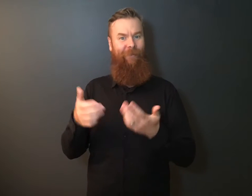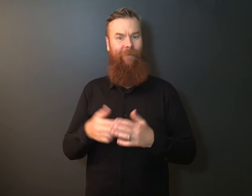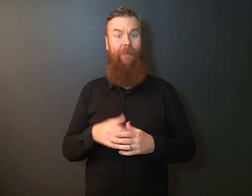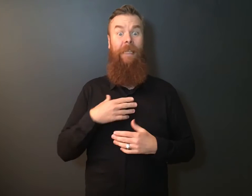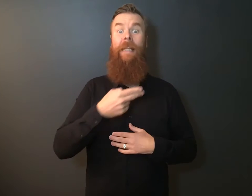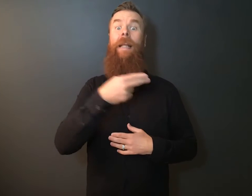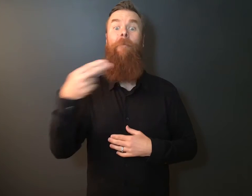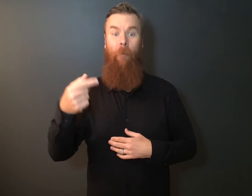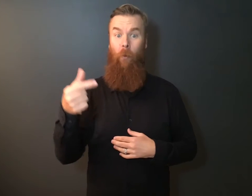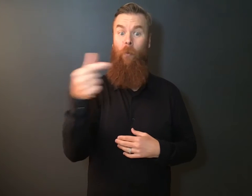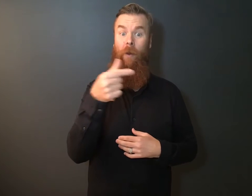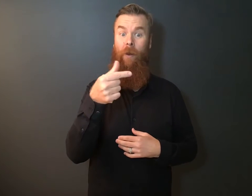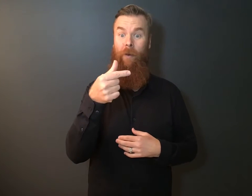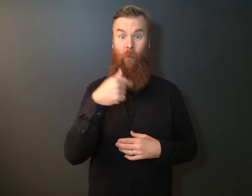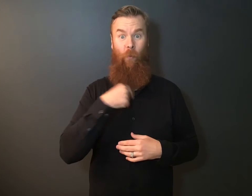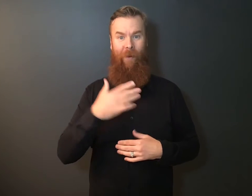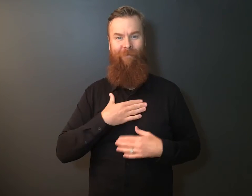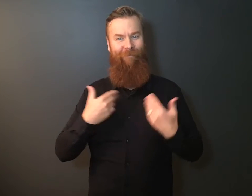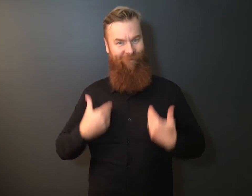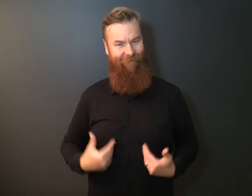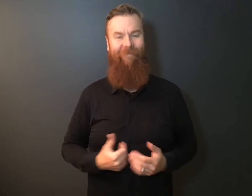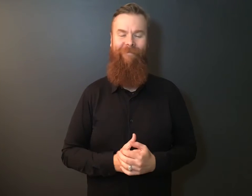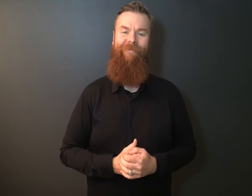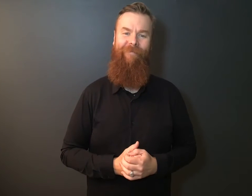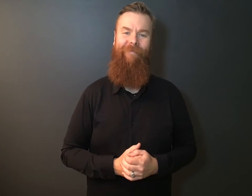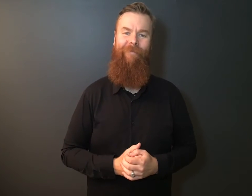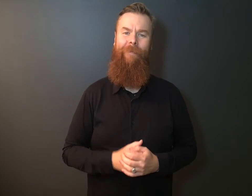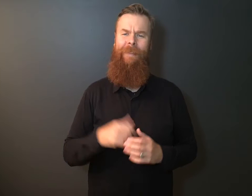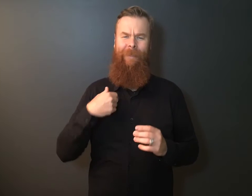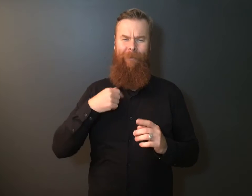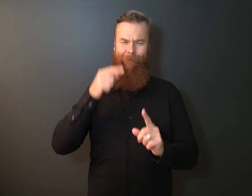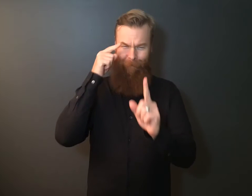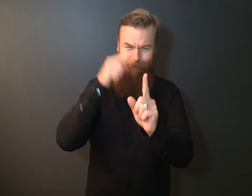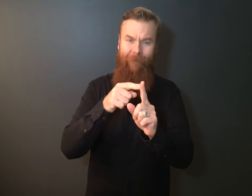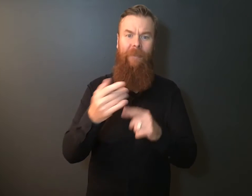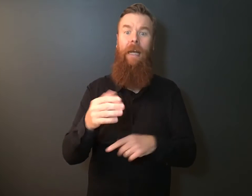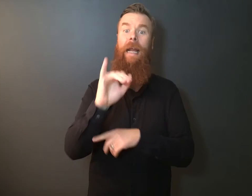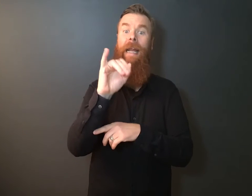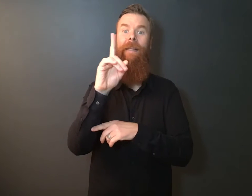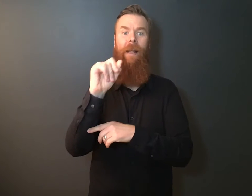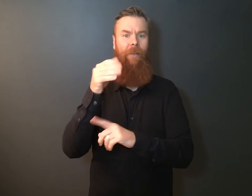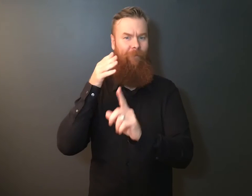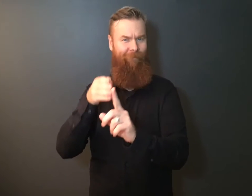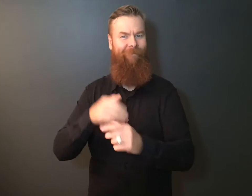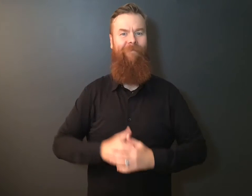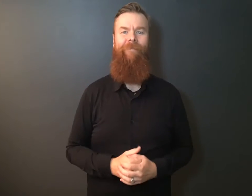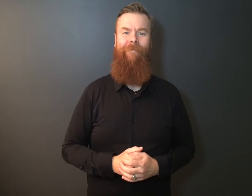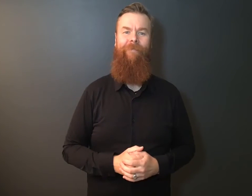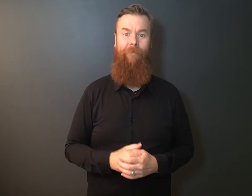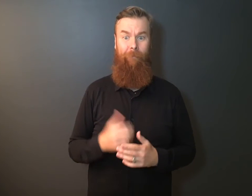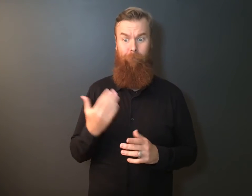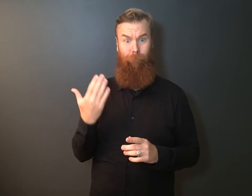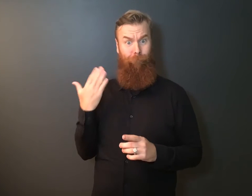focal point for the International Disability Alliance. As you may know, on Monday, we have been